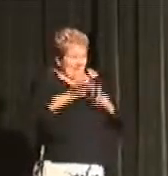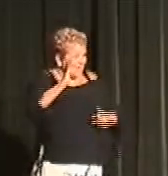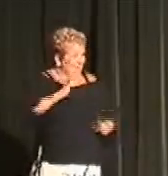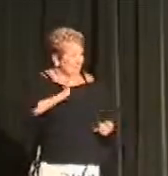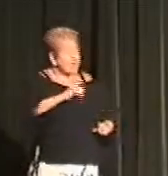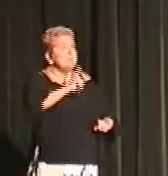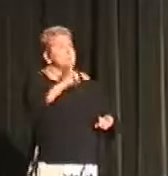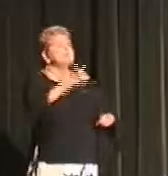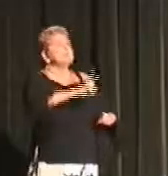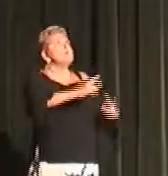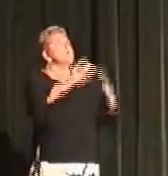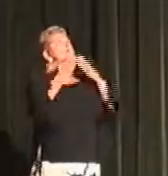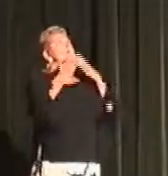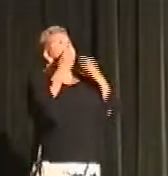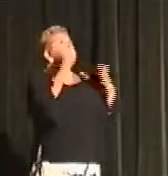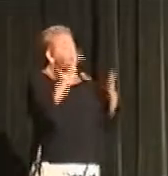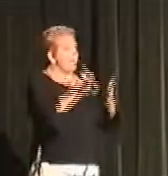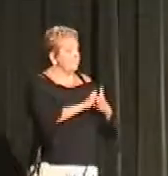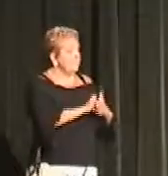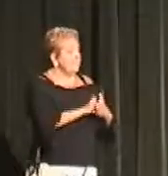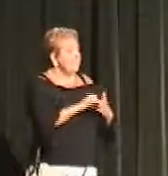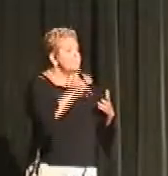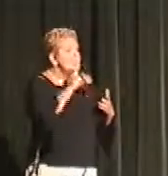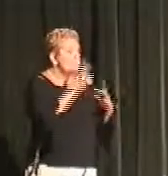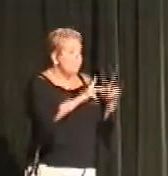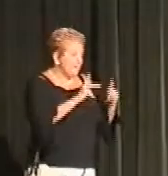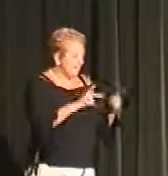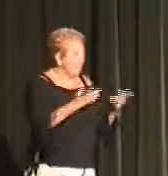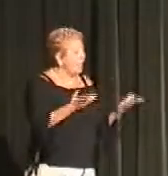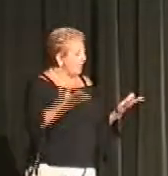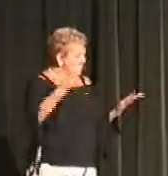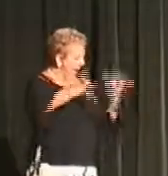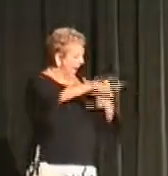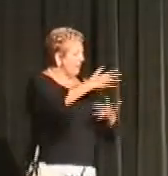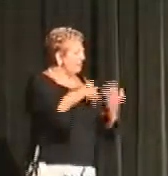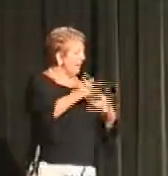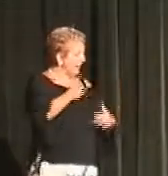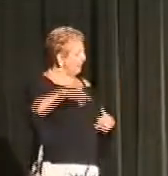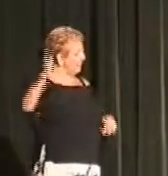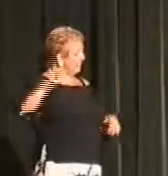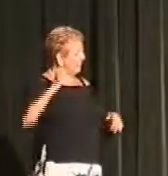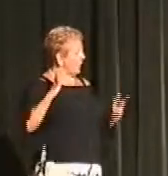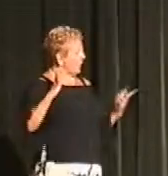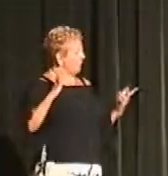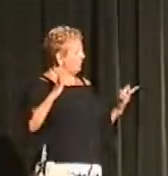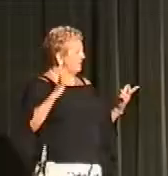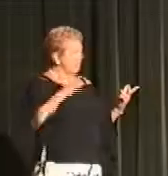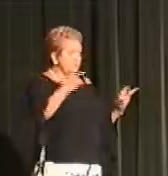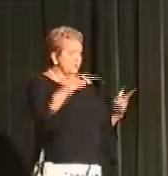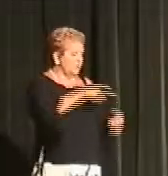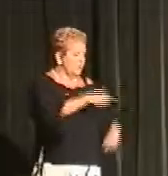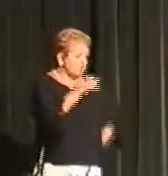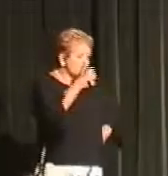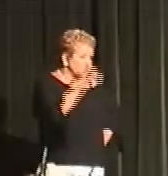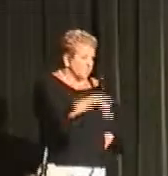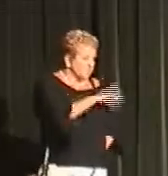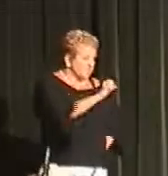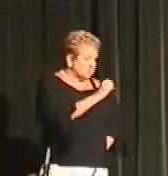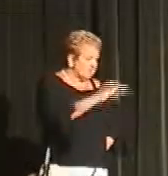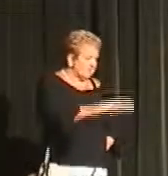used to be people around in the early days of my sobriety, I suppose there are now, you know, and they'd say, you know, I was a drunken SOB, and today I'm a sober